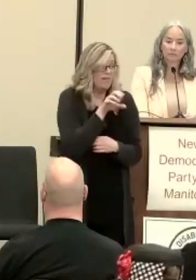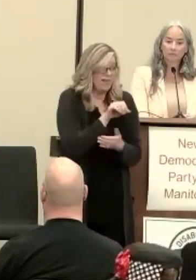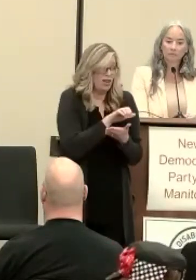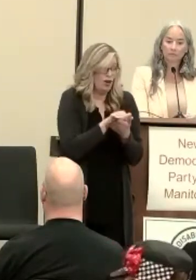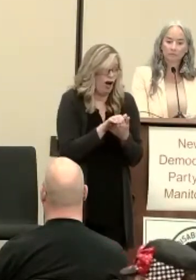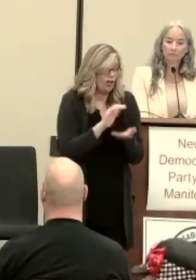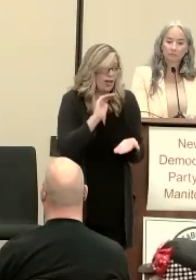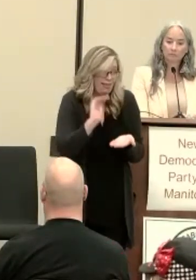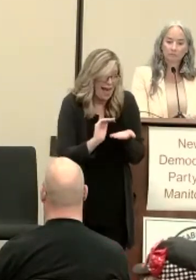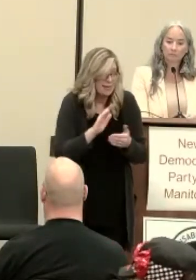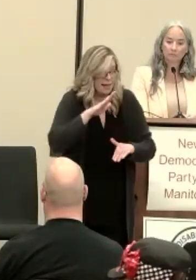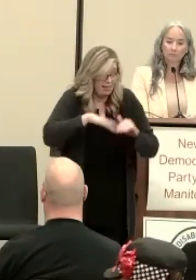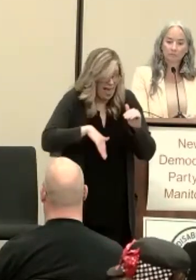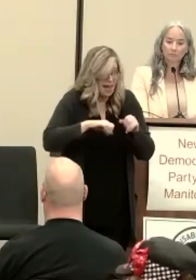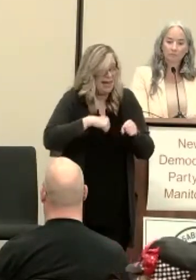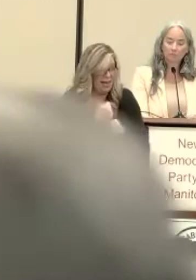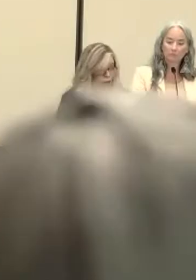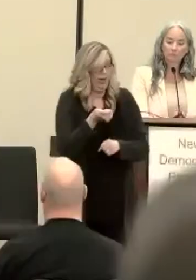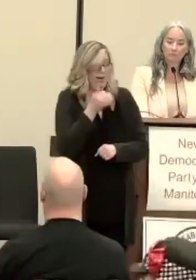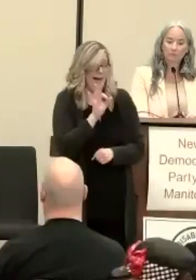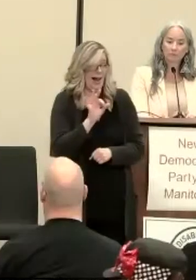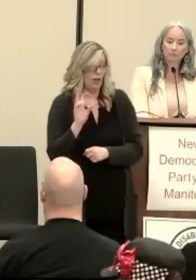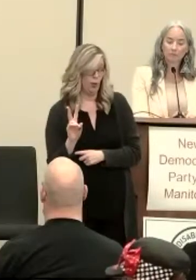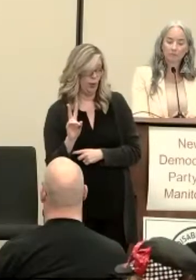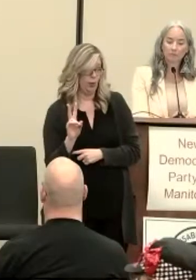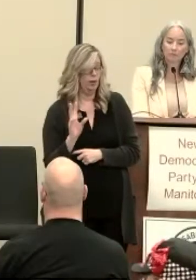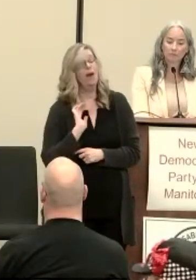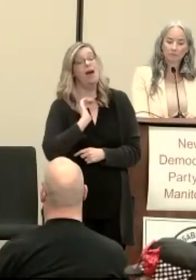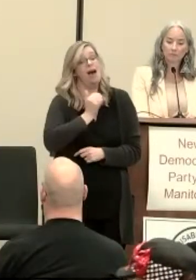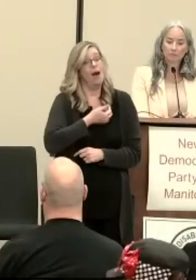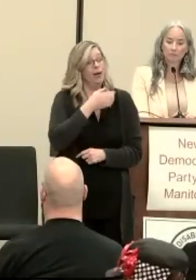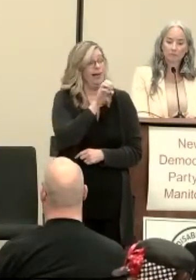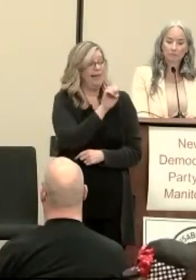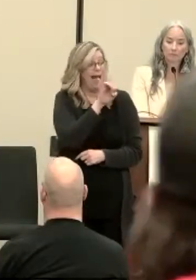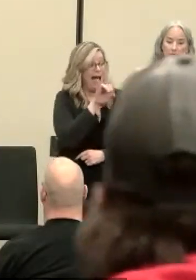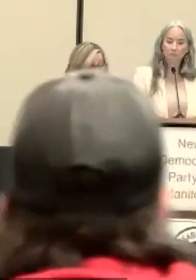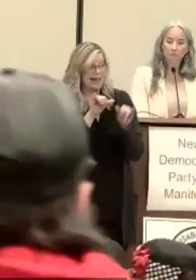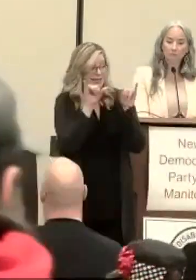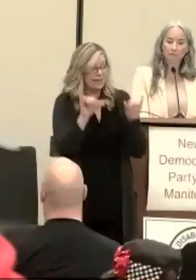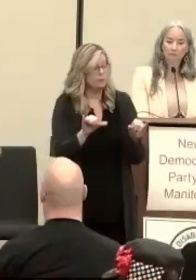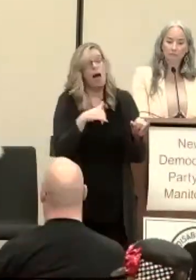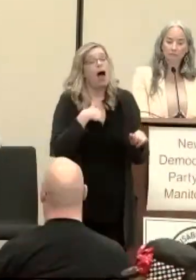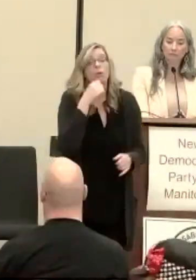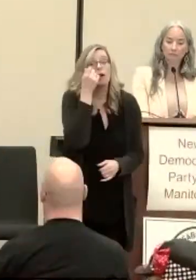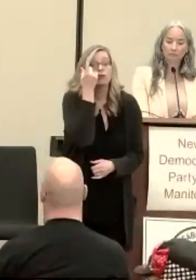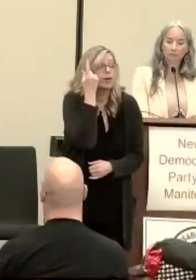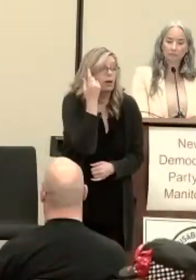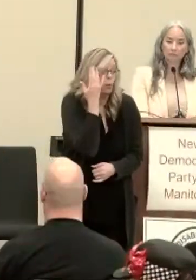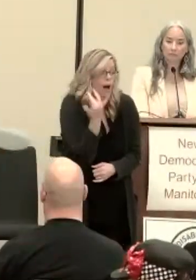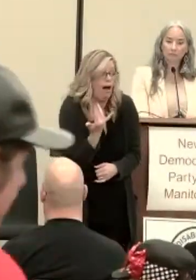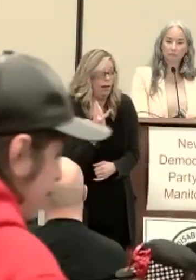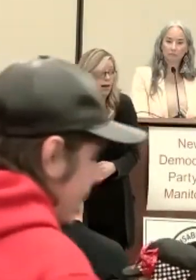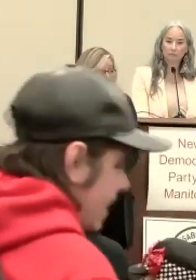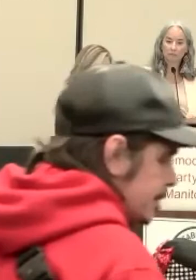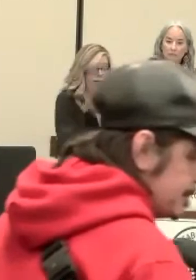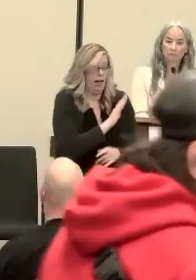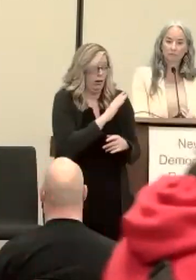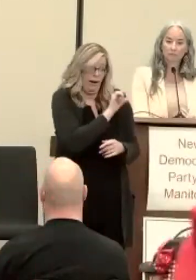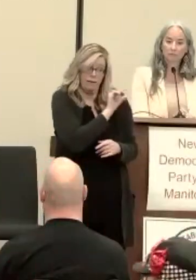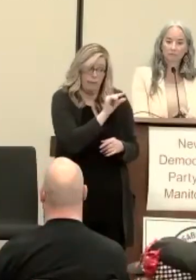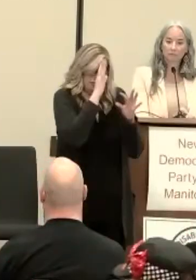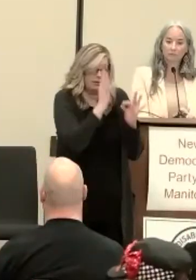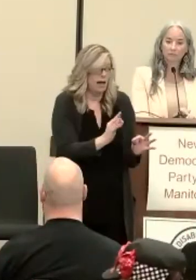did in 1992, right? So our EIA system, and I don't understand why. I don't understand why this was a choice that any government has